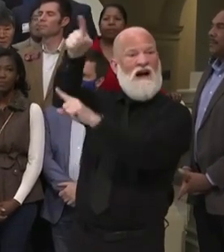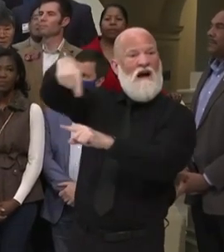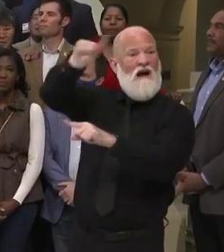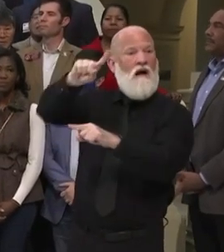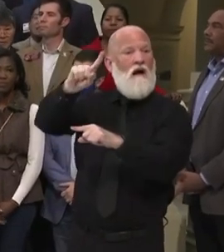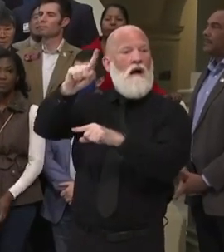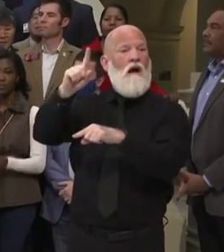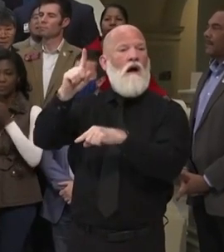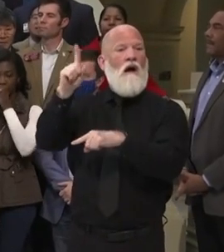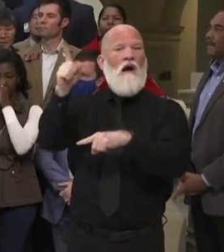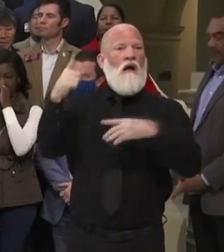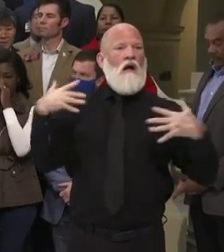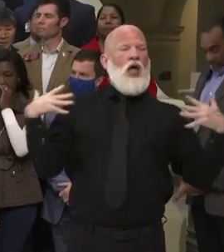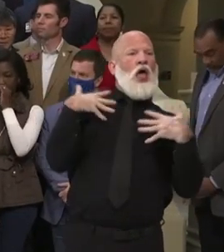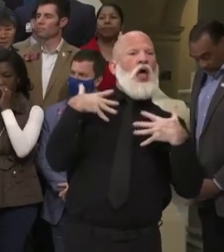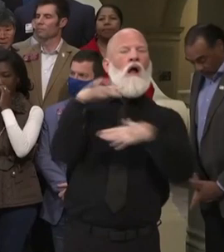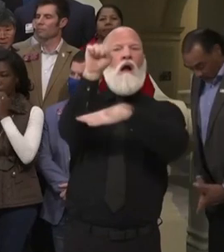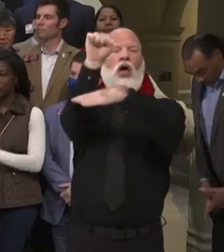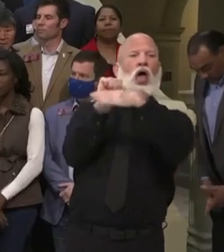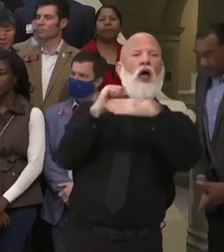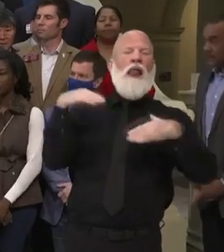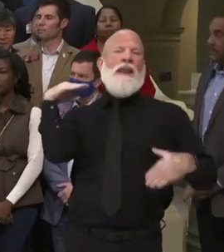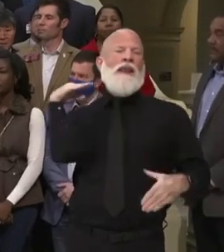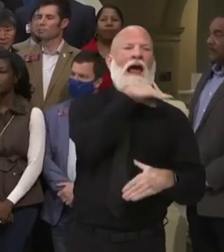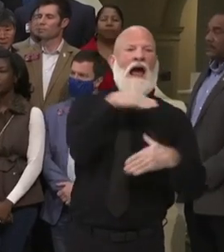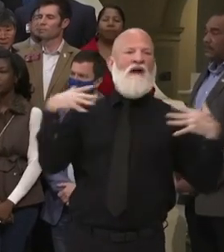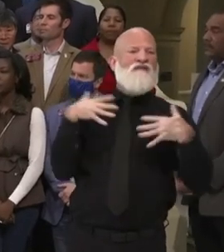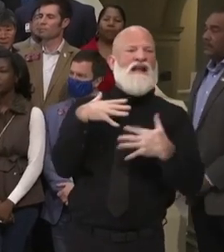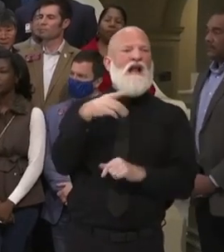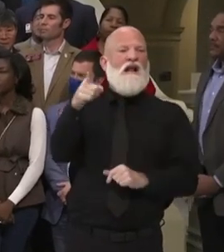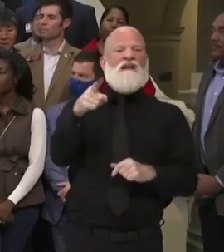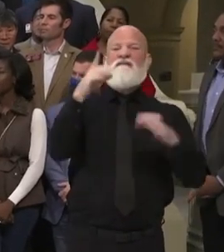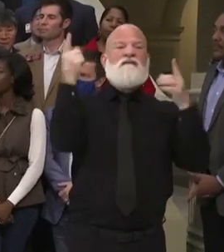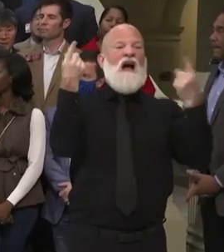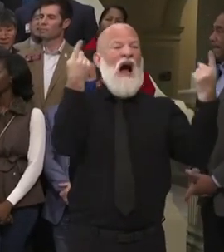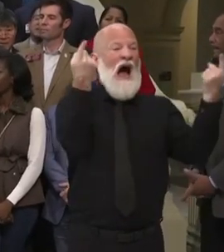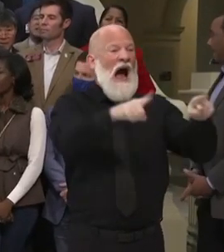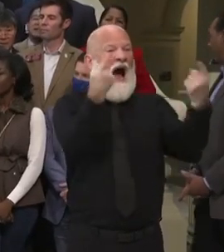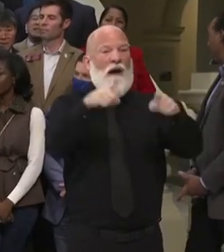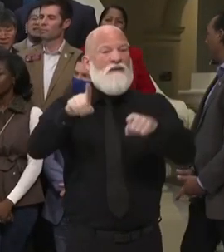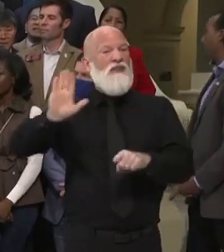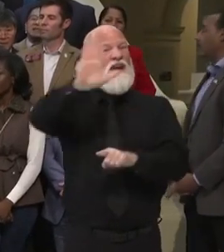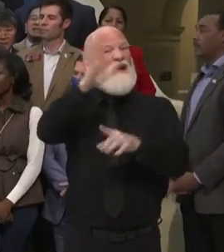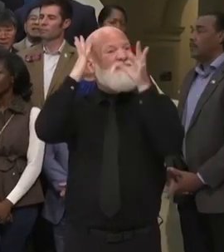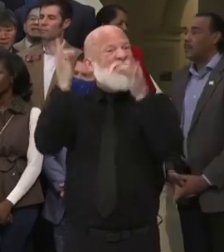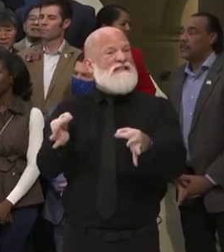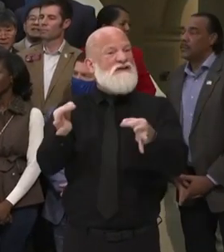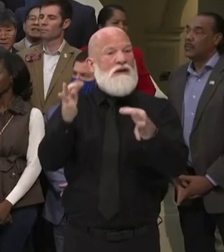election integrity law, and they ignored the consequences of their decision on our local community.